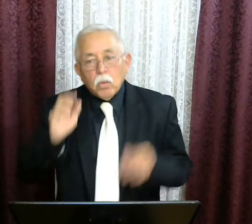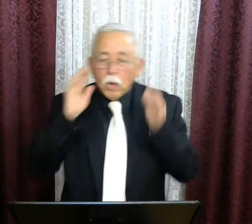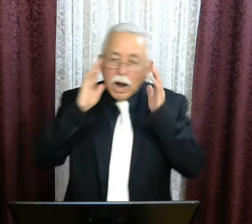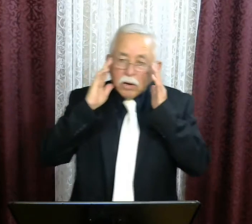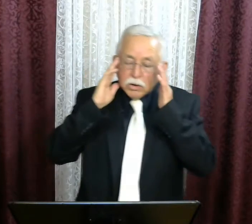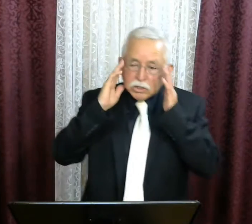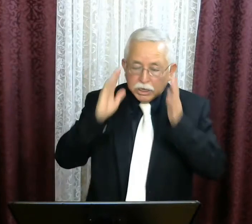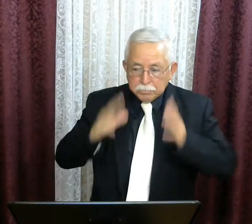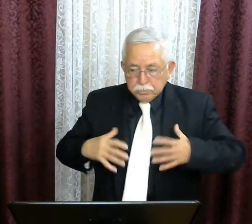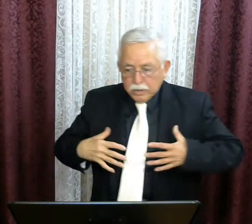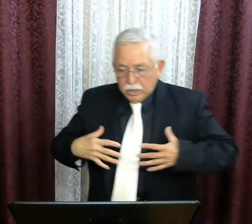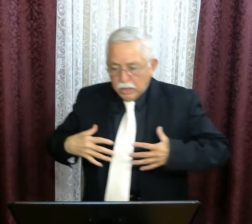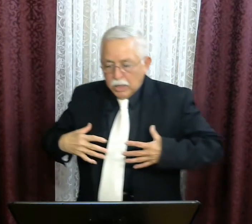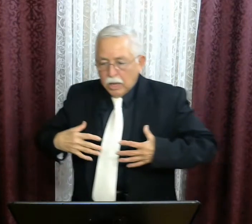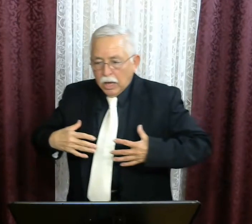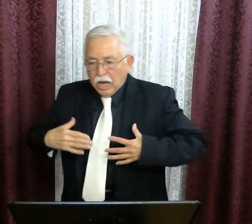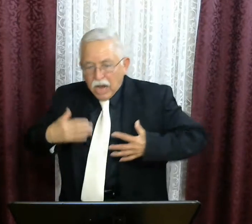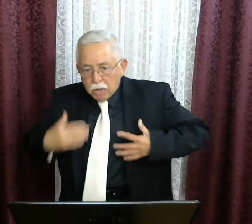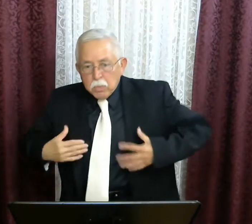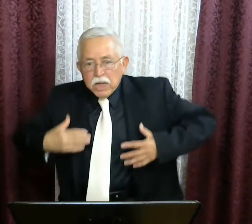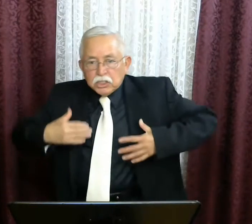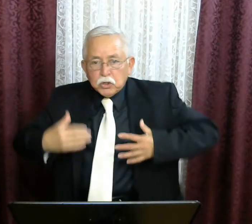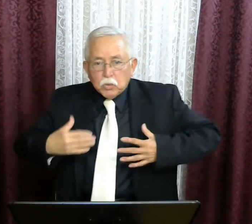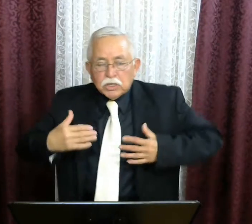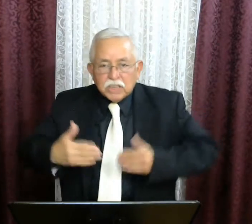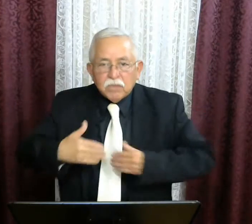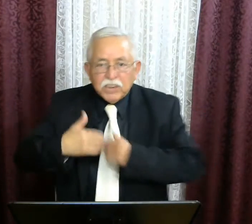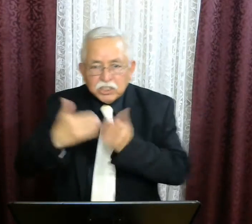Wow, you see, God bless you with salvation.